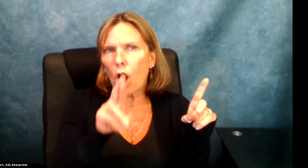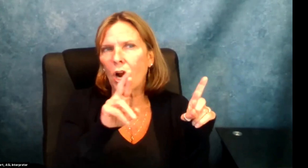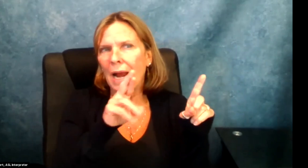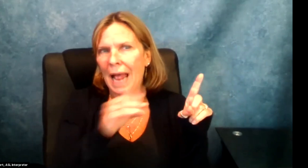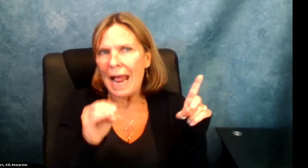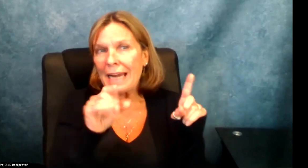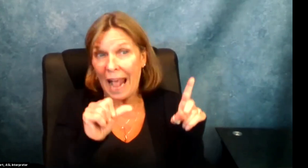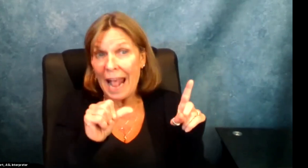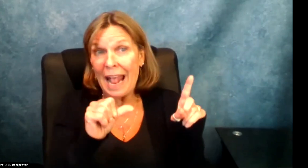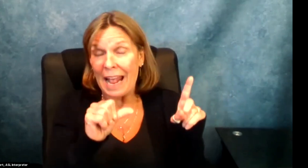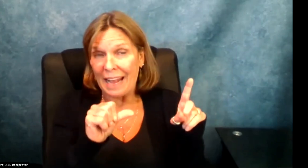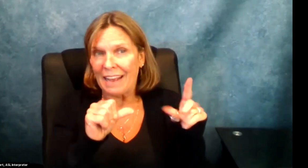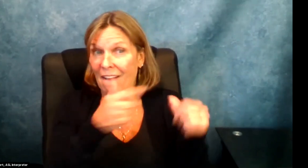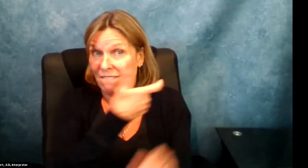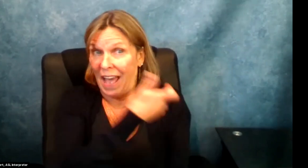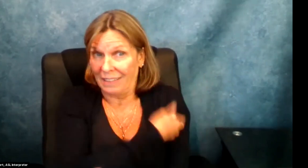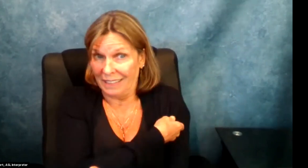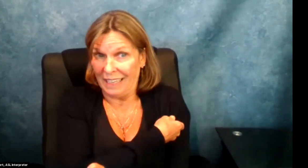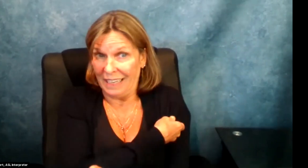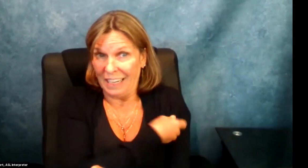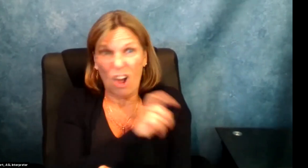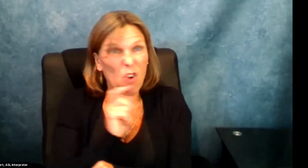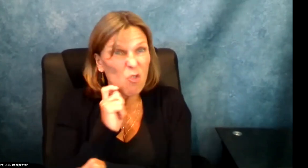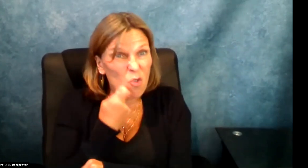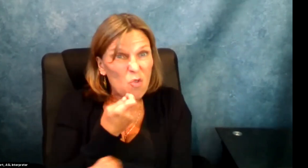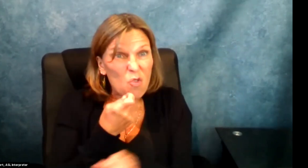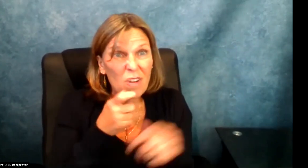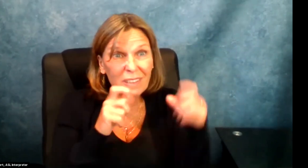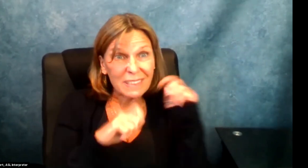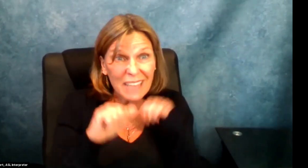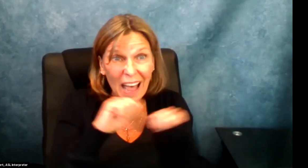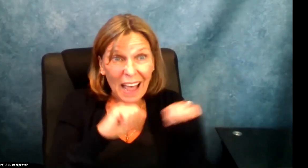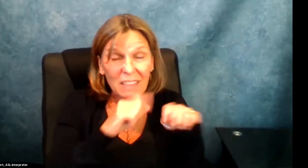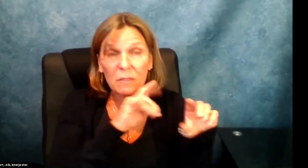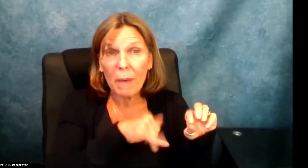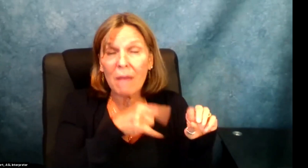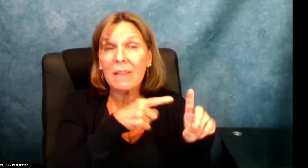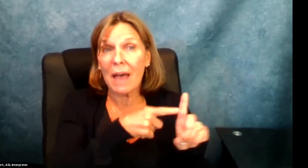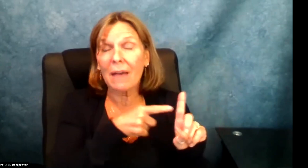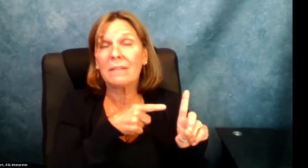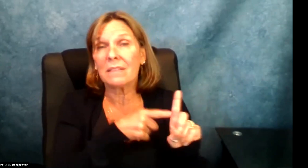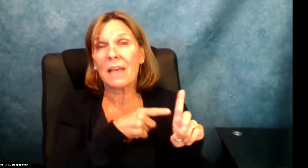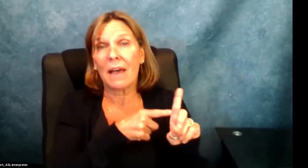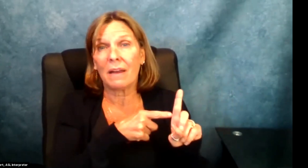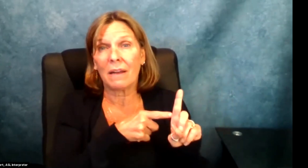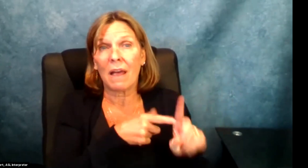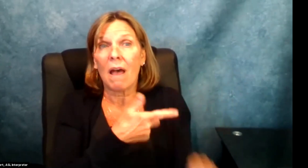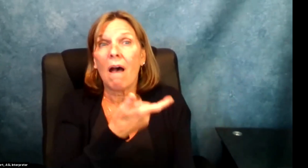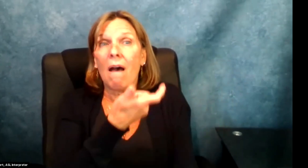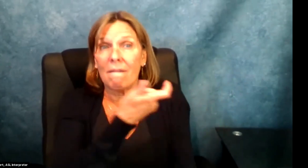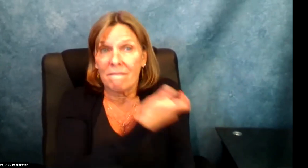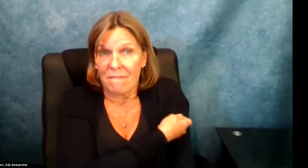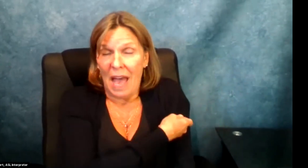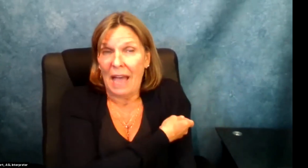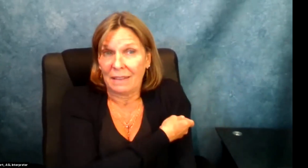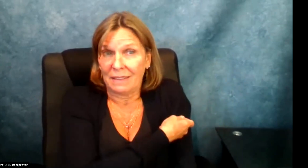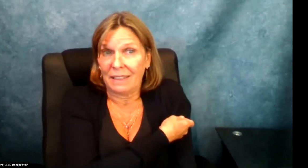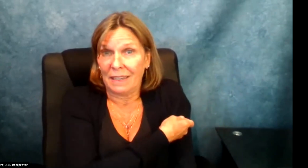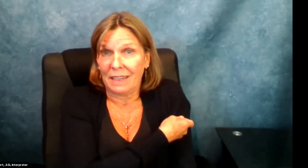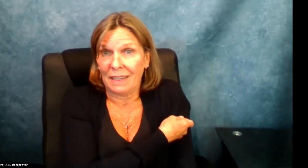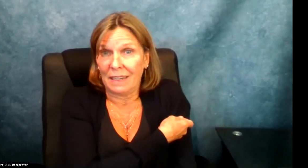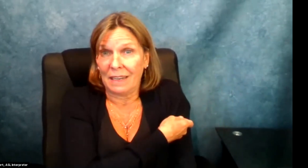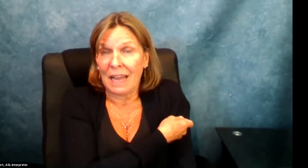cool part is that it is a vaccine that can be developed more efficiently and can be changed